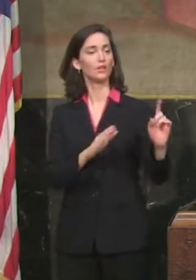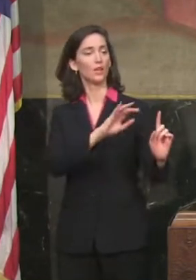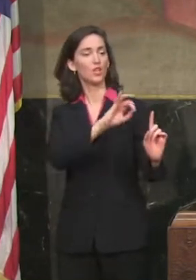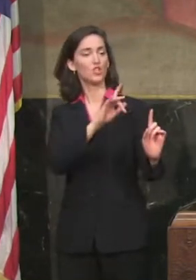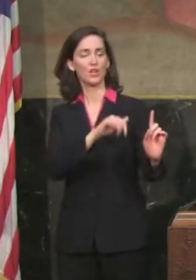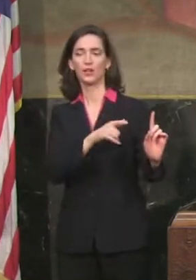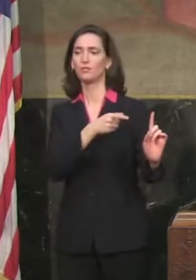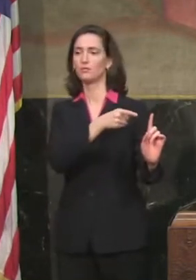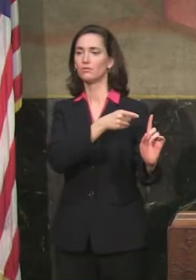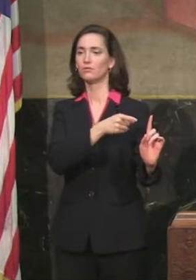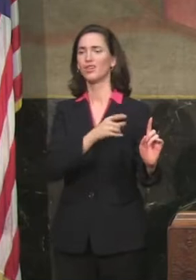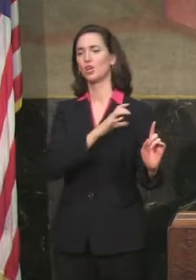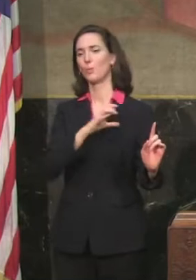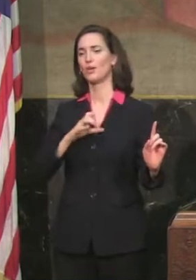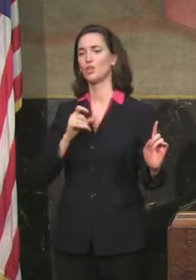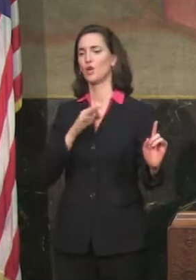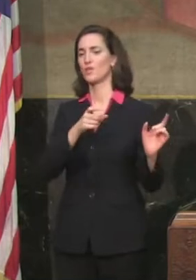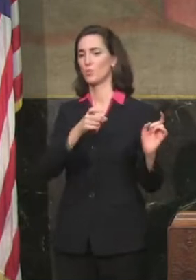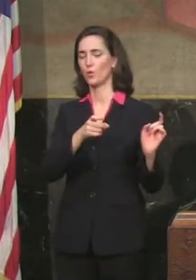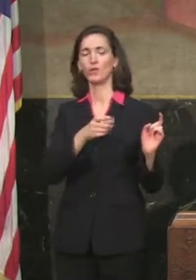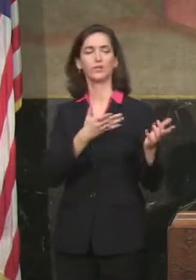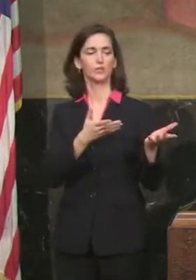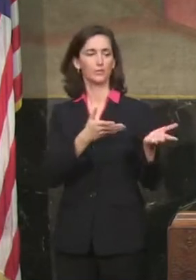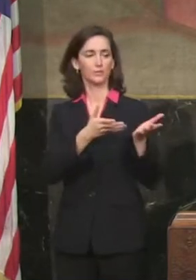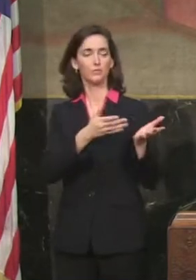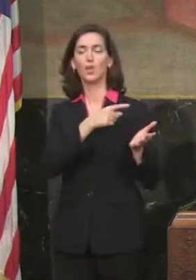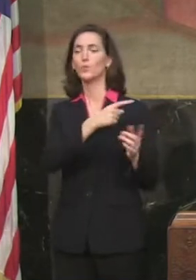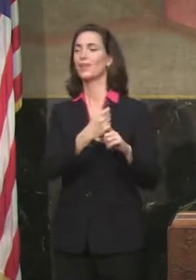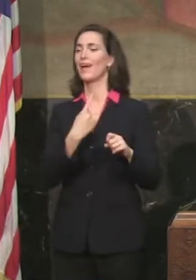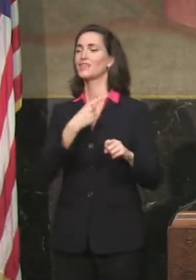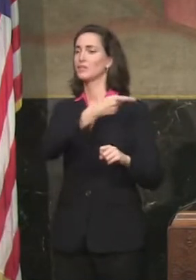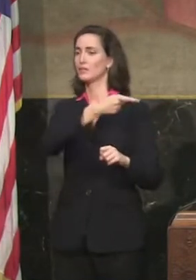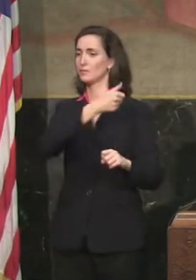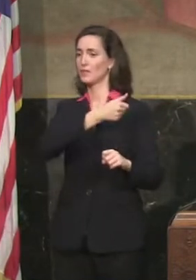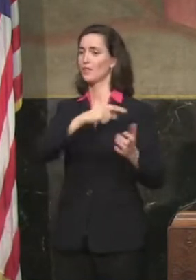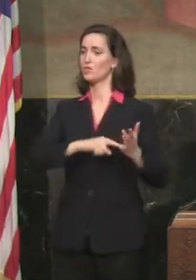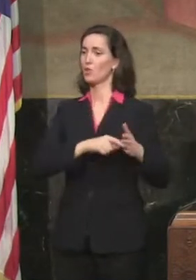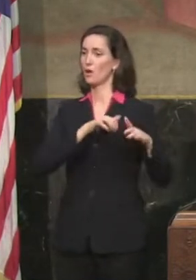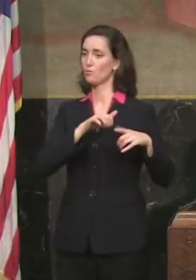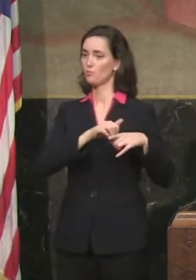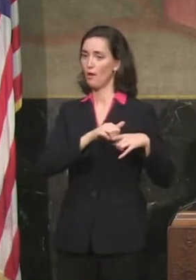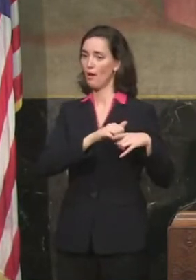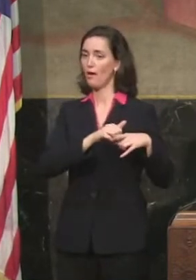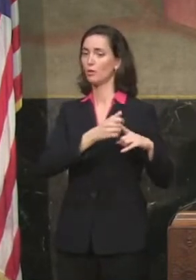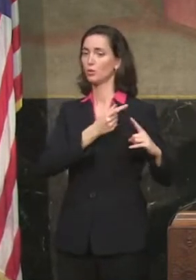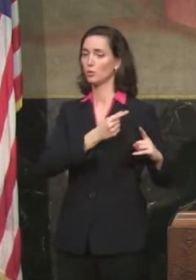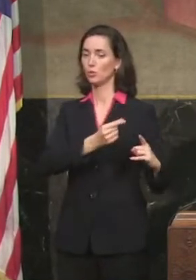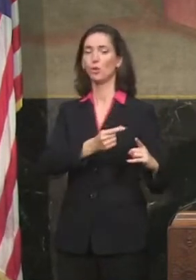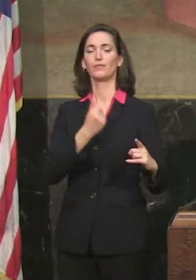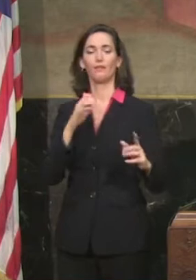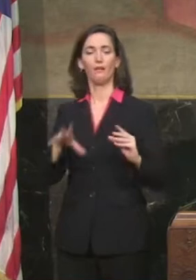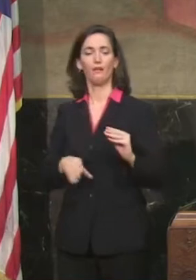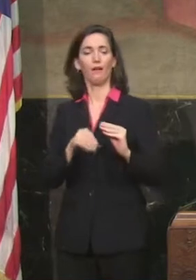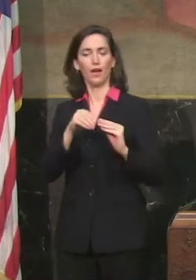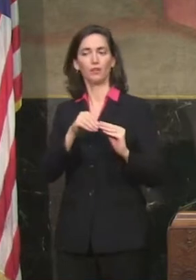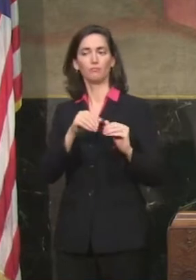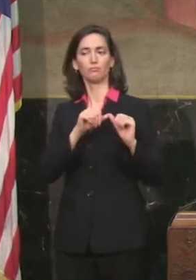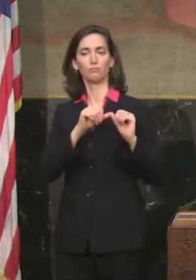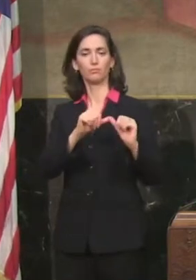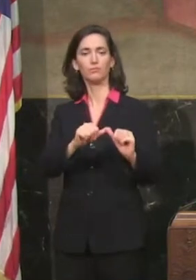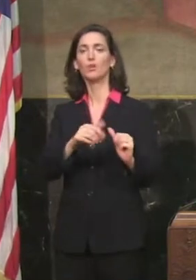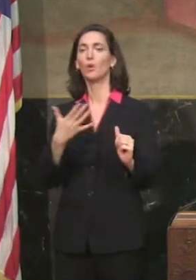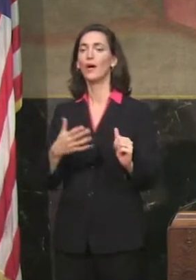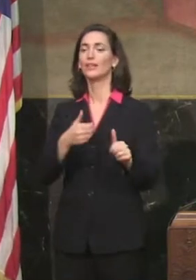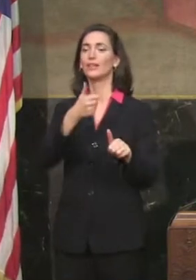Administration, continue a practice that he started last year, and that is to work with all of the